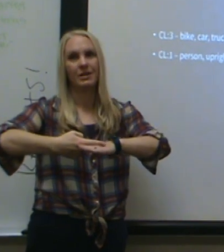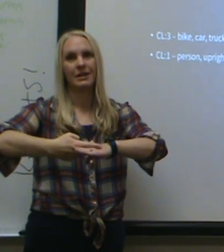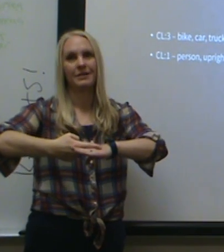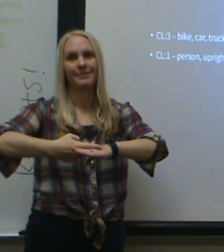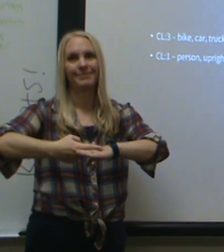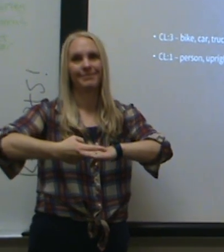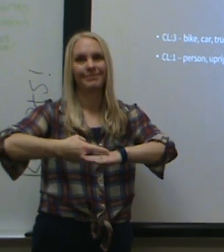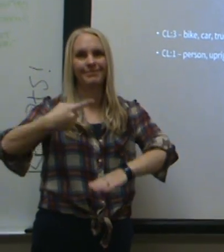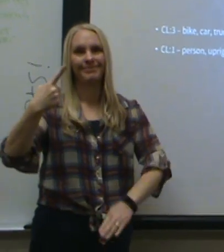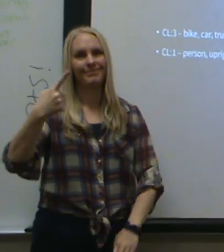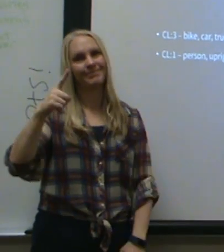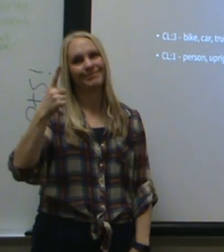there.